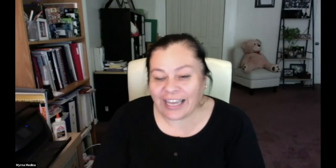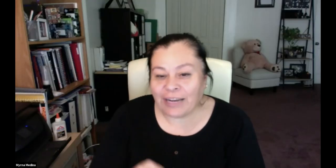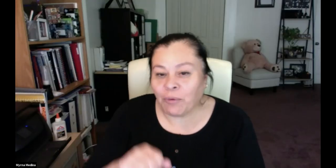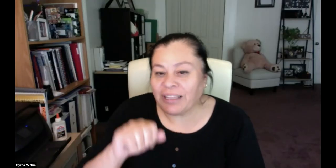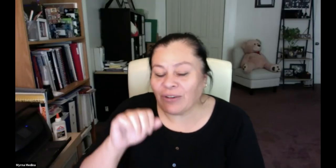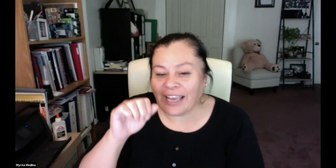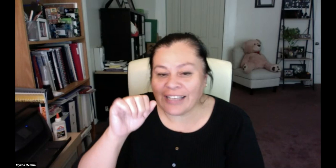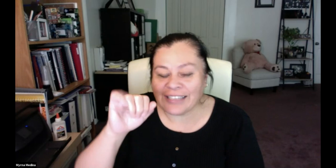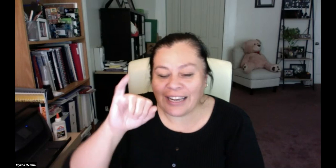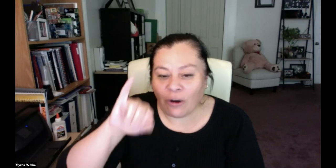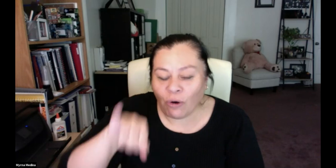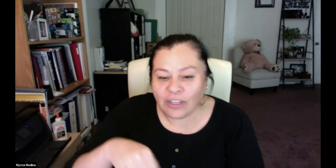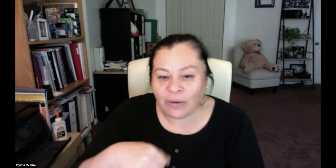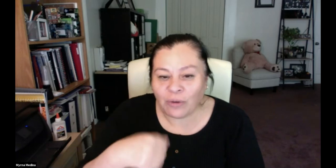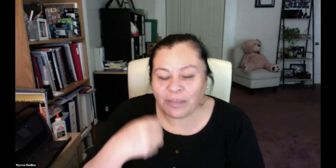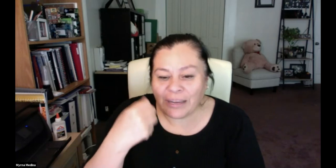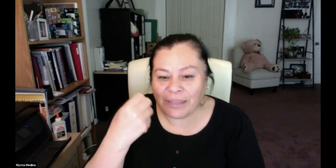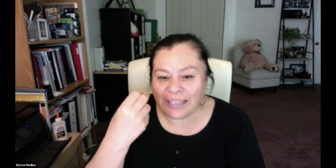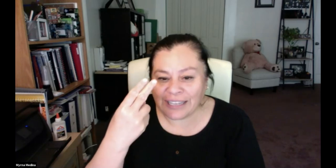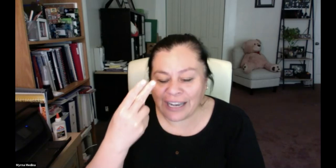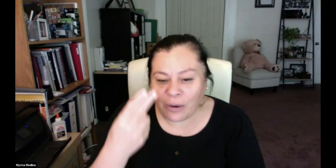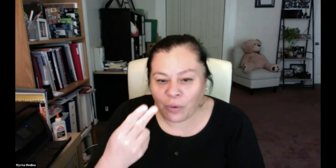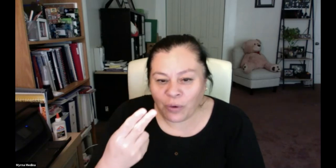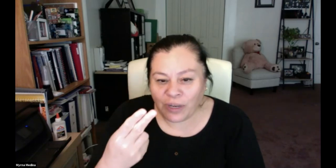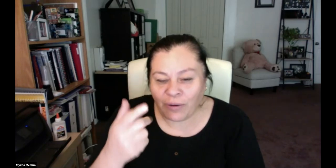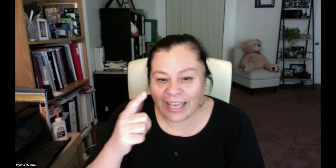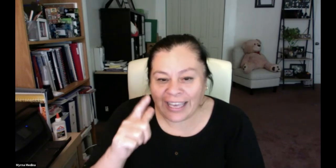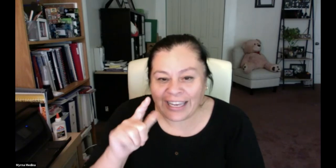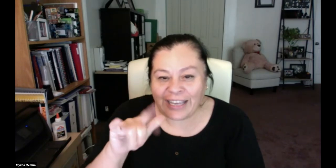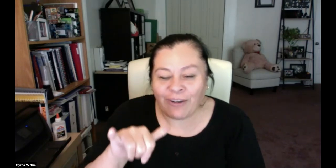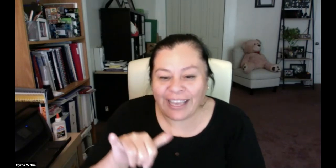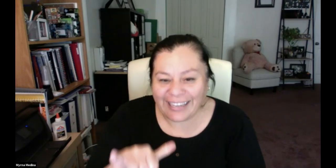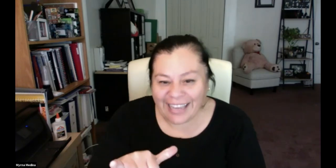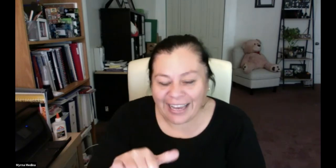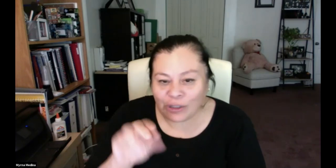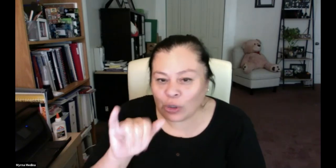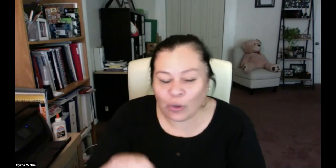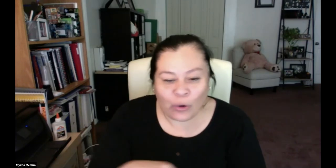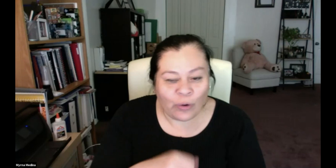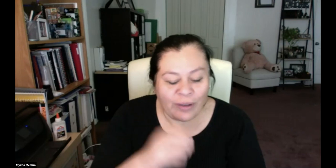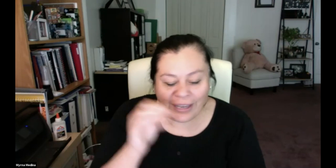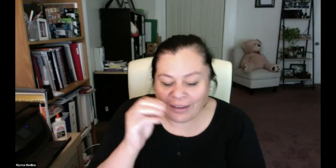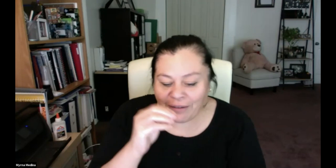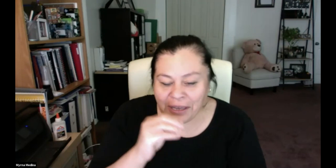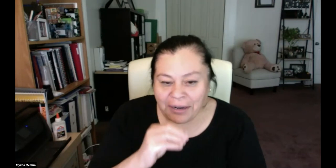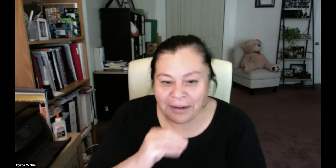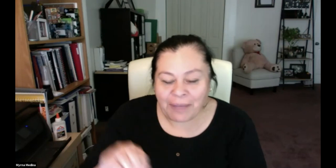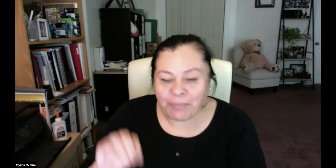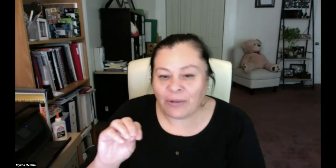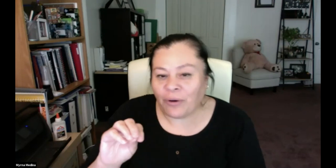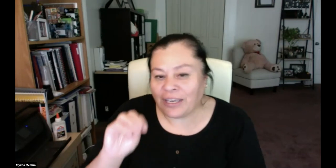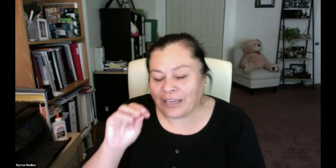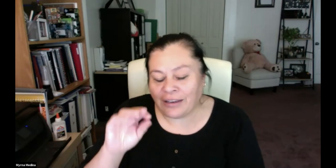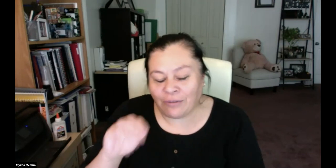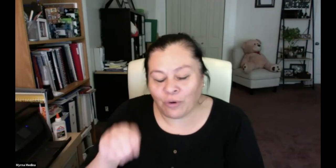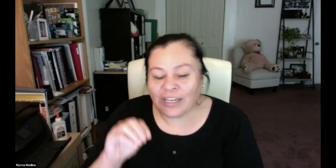sordas, en el momento que hacen la J, automáticamente hacen la U y luego la L y luego la Y, todo